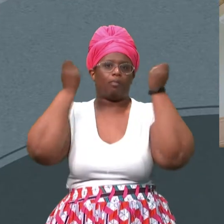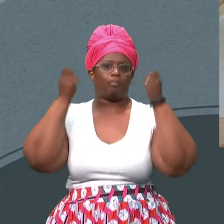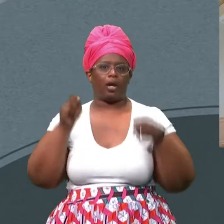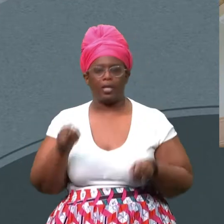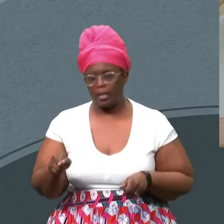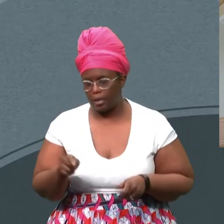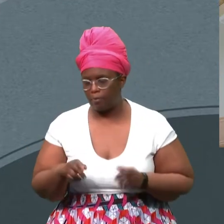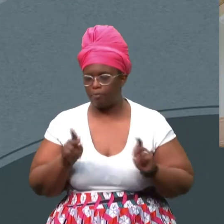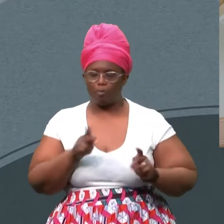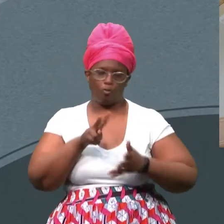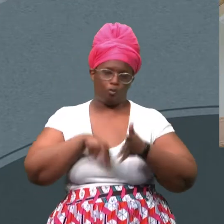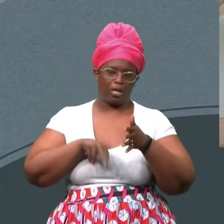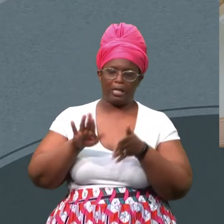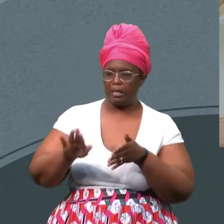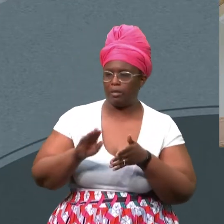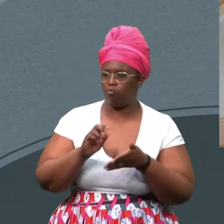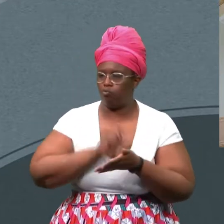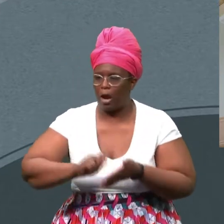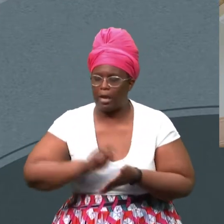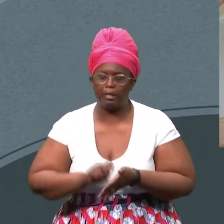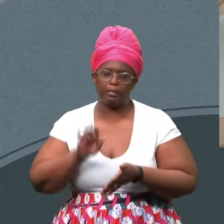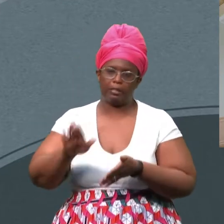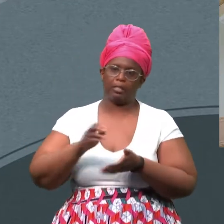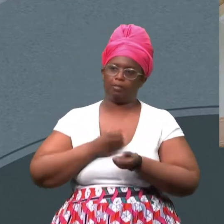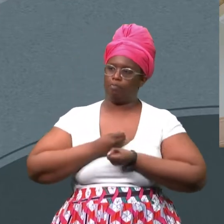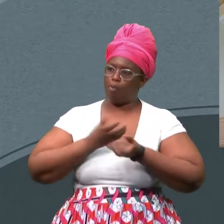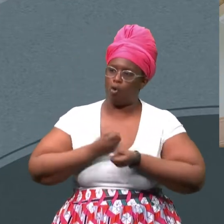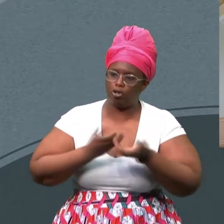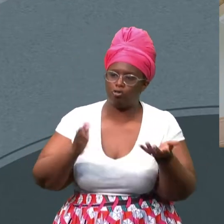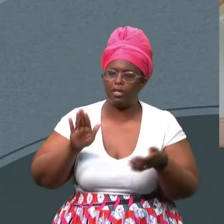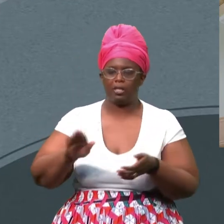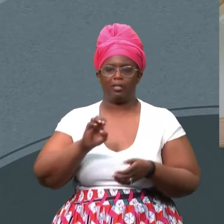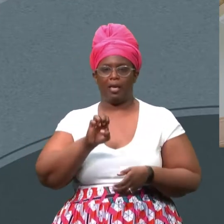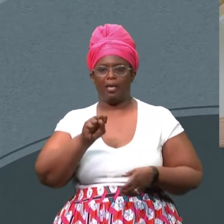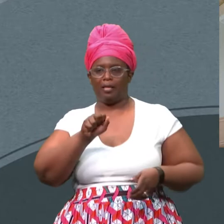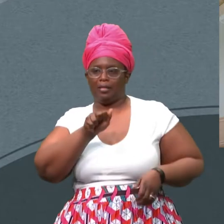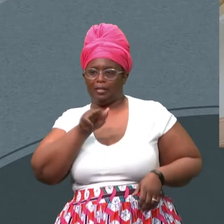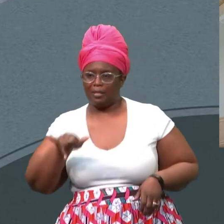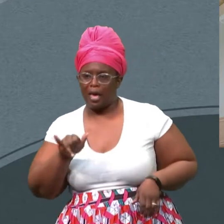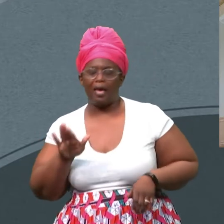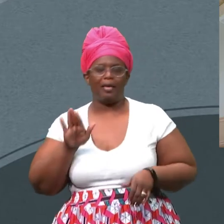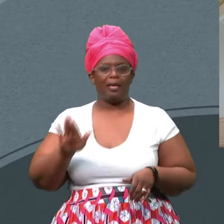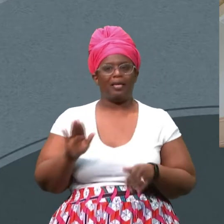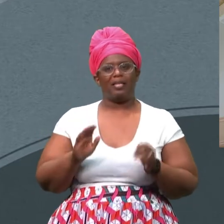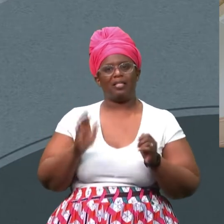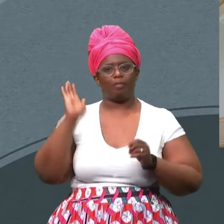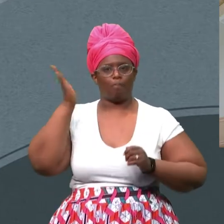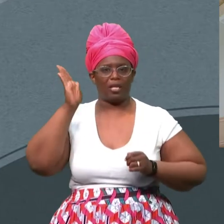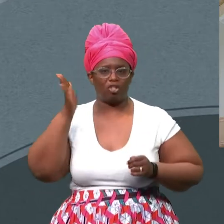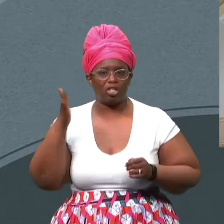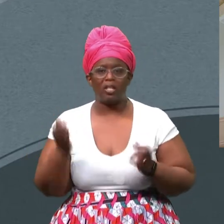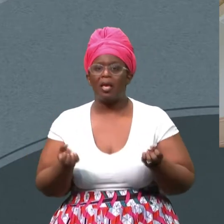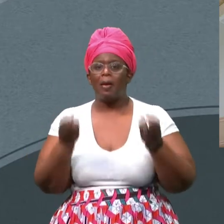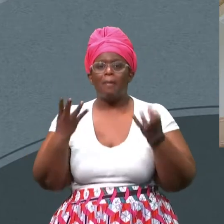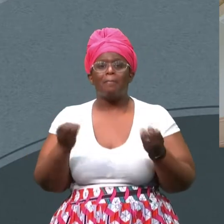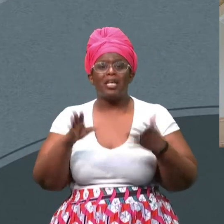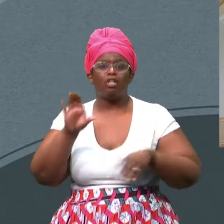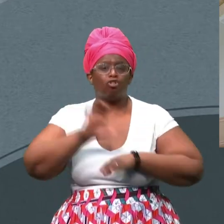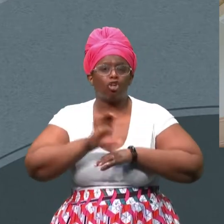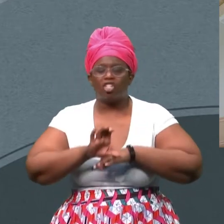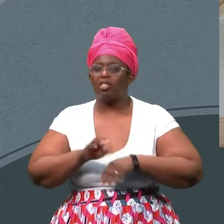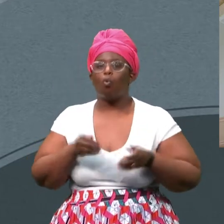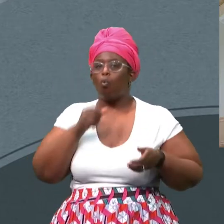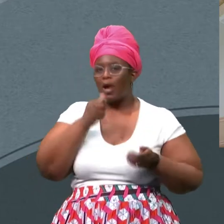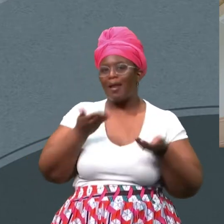of his literature and his poems and his essays and who quote his speeches, many churches will not even let him in their